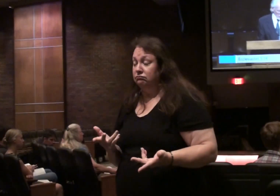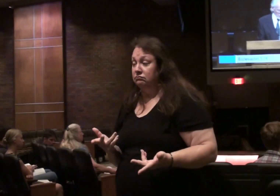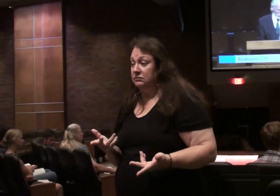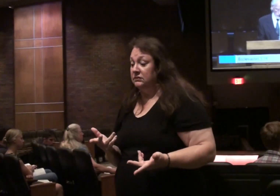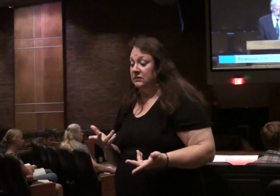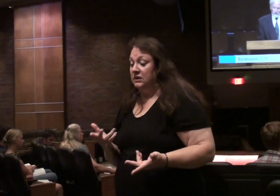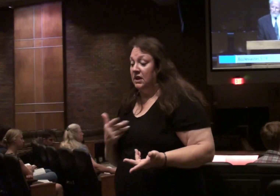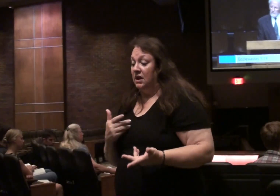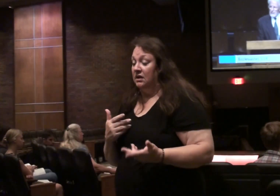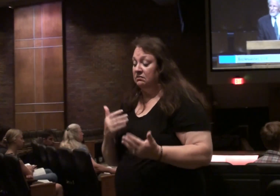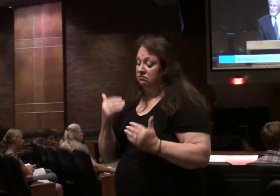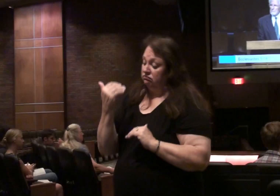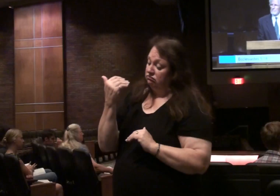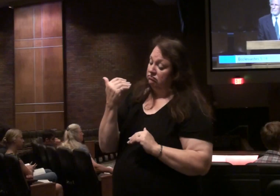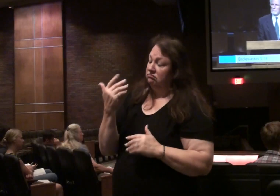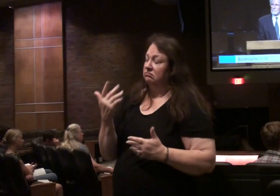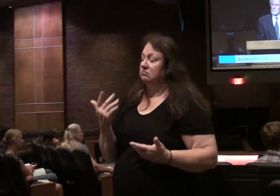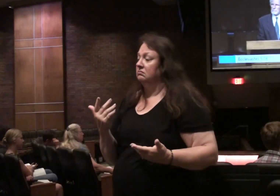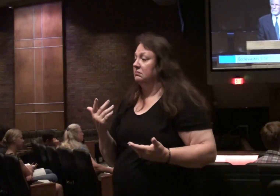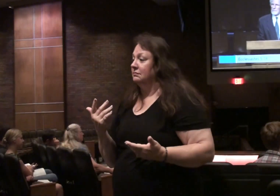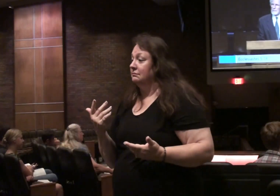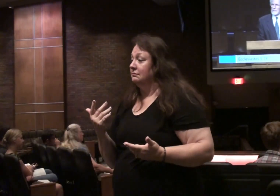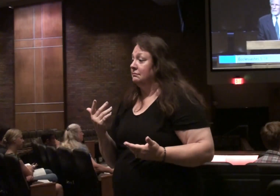that I'm often treated unfairly,